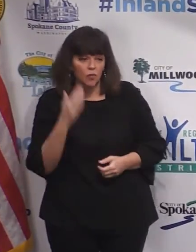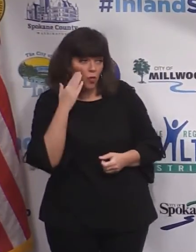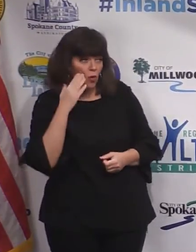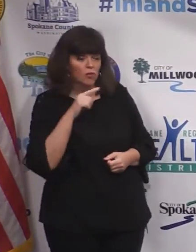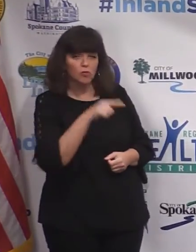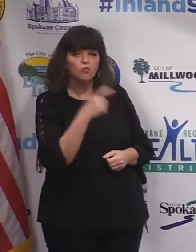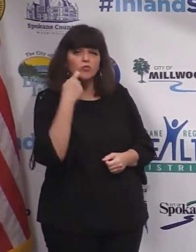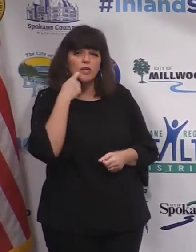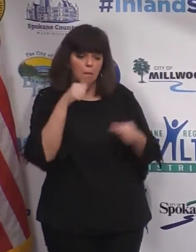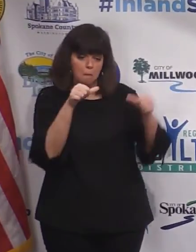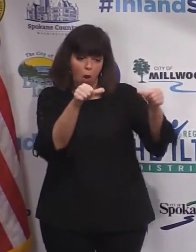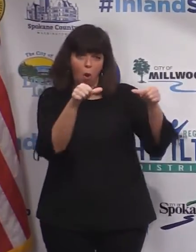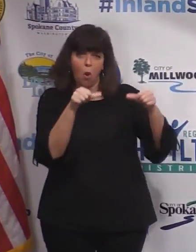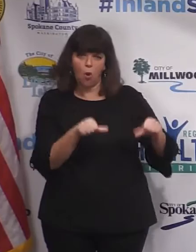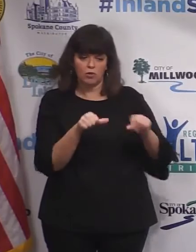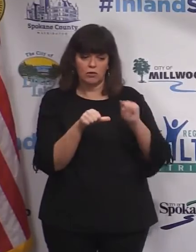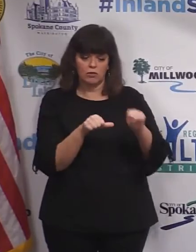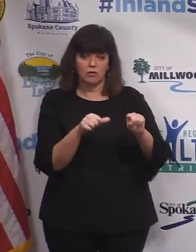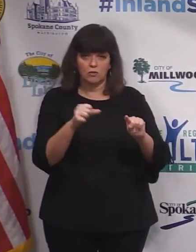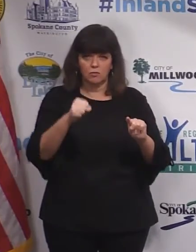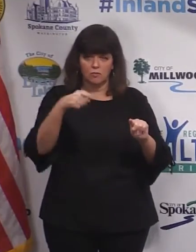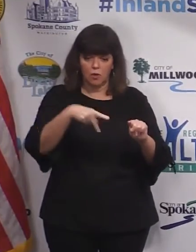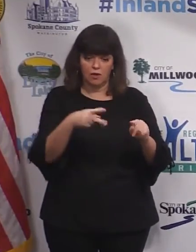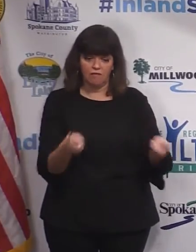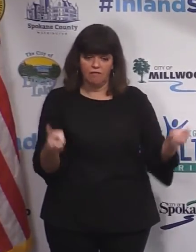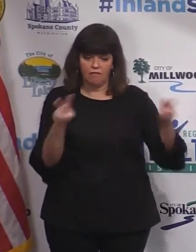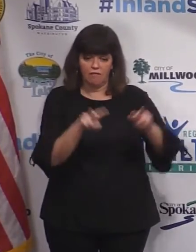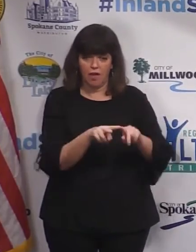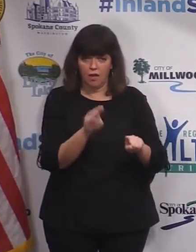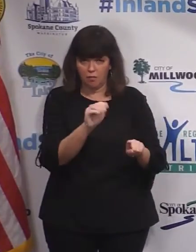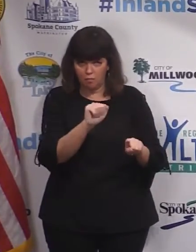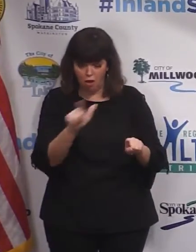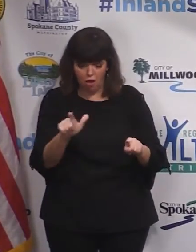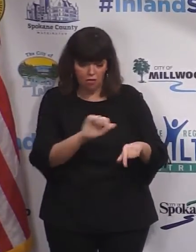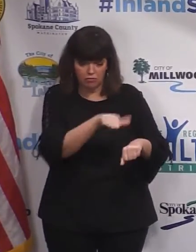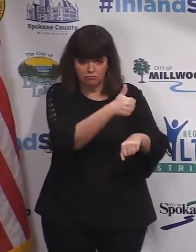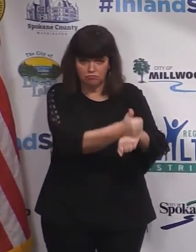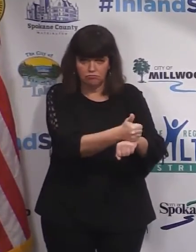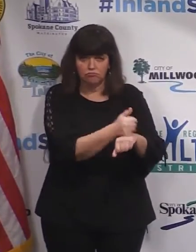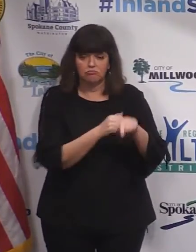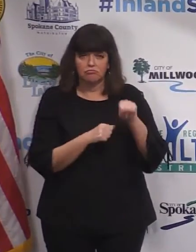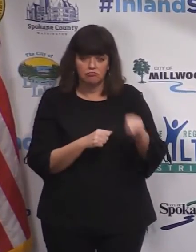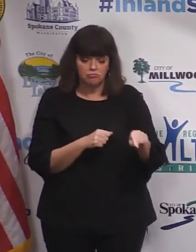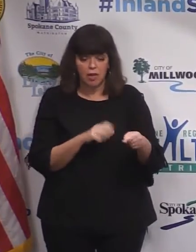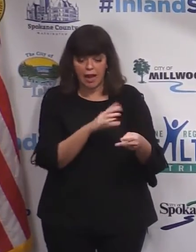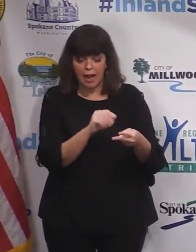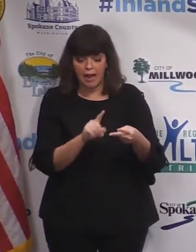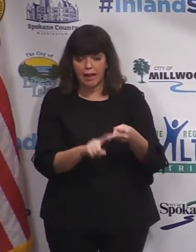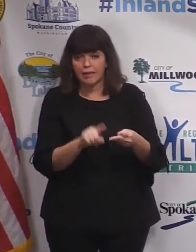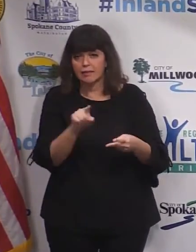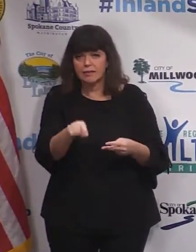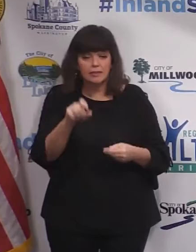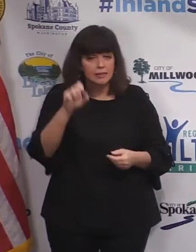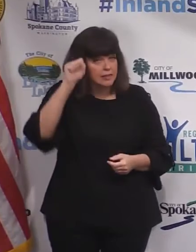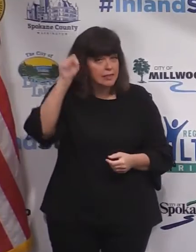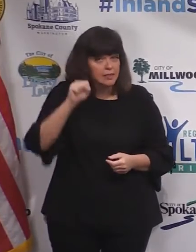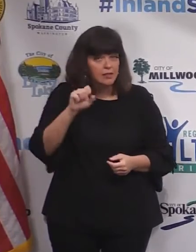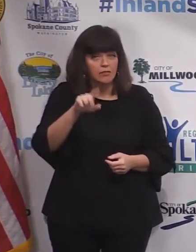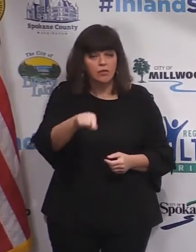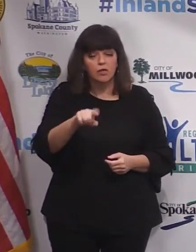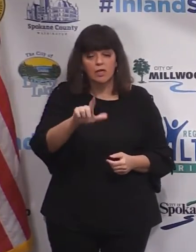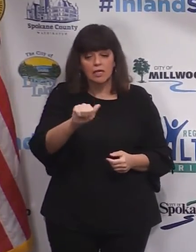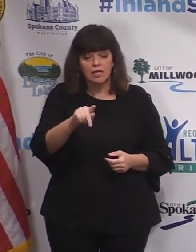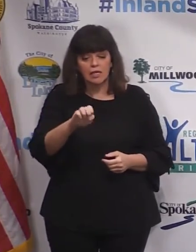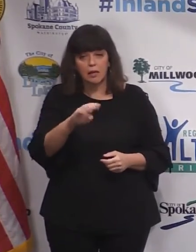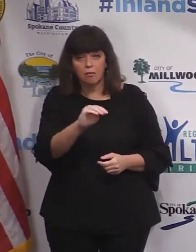them recently at the Spokane Valley Mall, the Silver Lake Mall in Coeur d'Alene. We just did a distribution, as I mentioned earlier, last